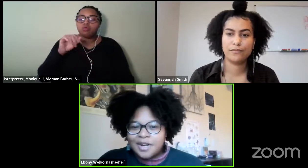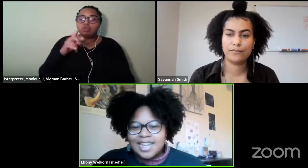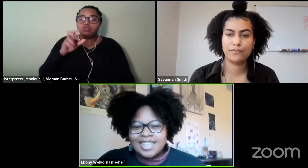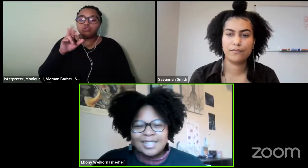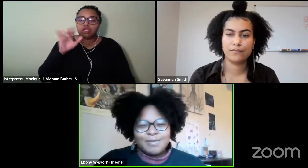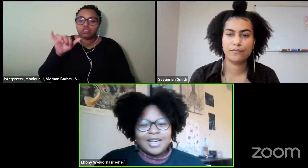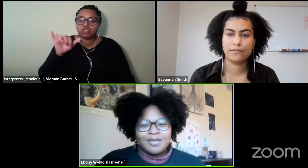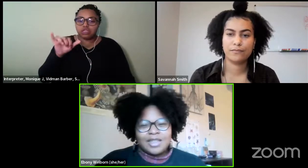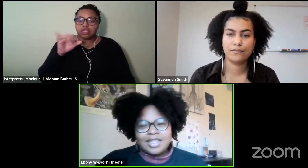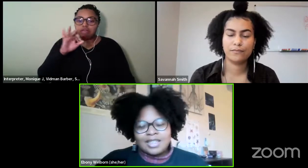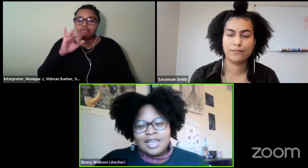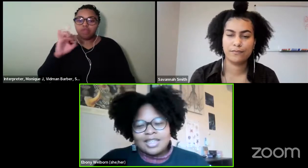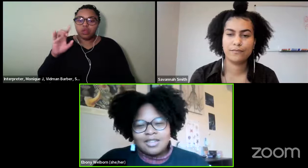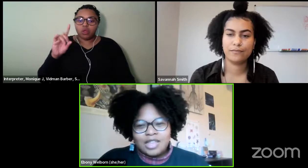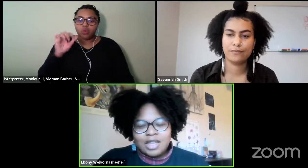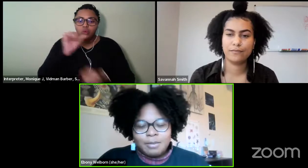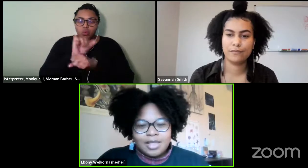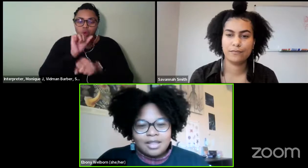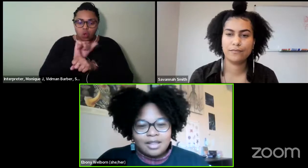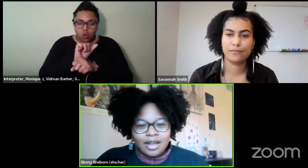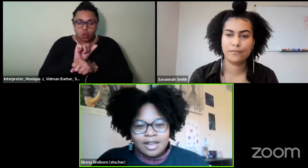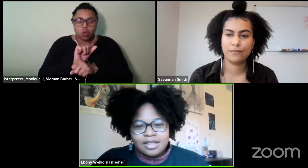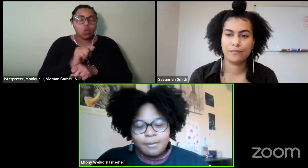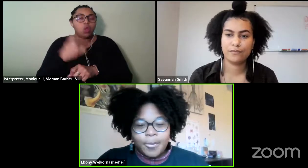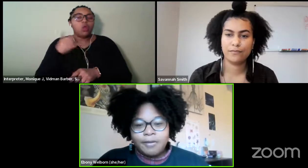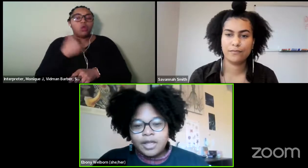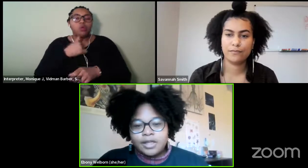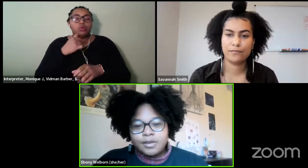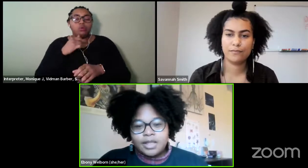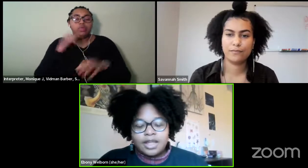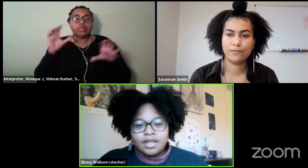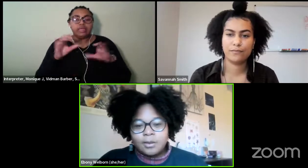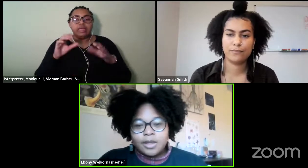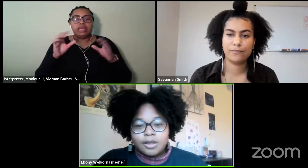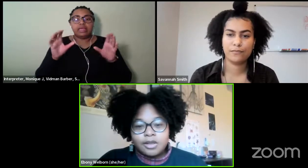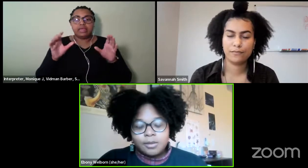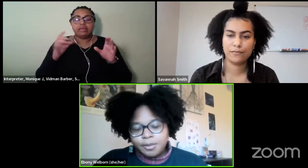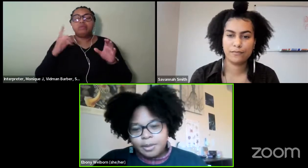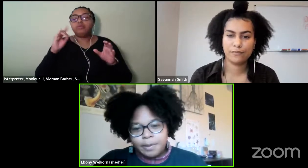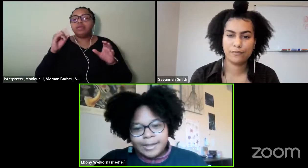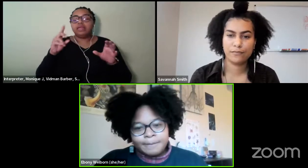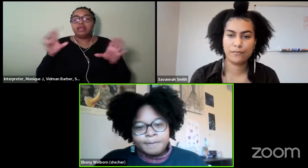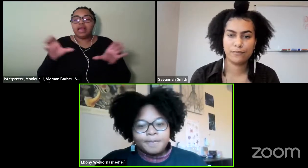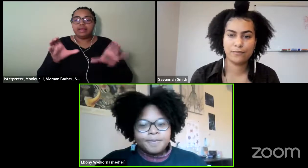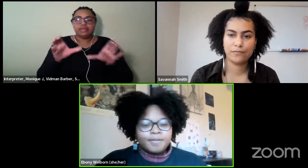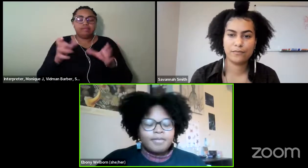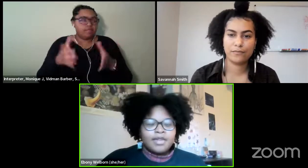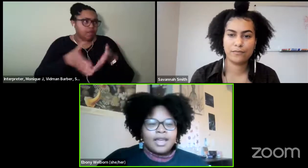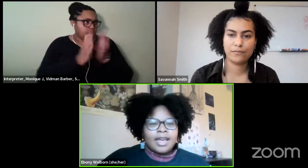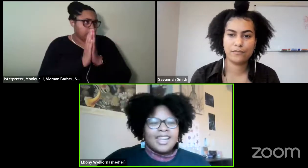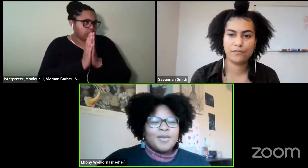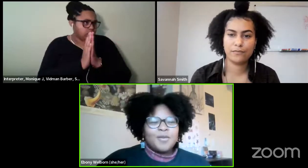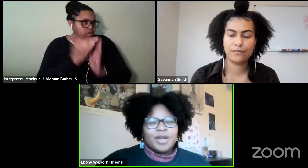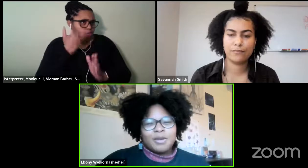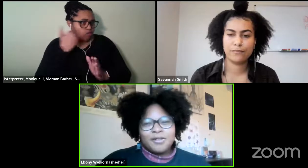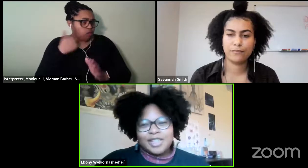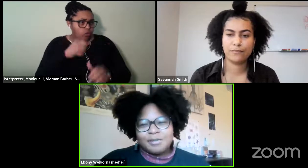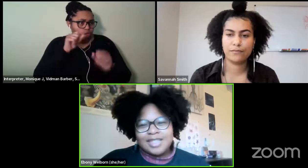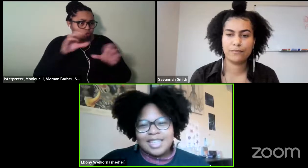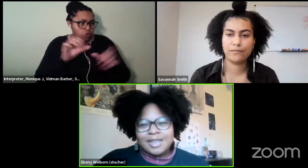already being friends, but they did this activity that basically asked if we could do anything in the world, what would it be?